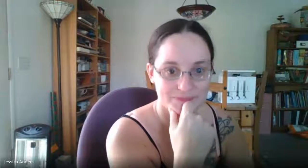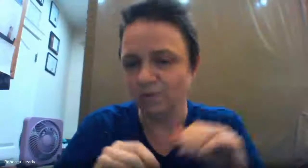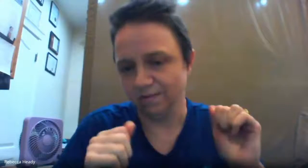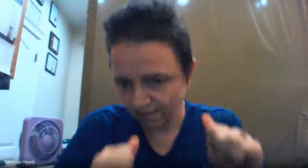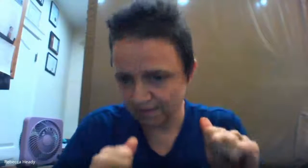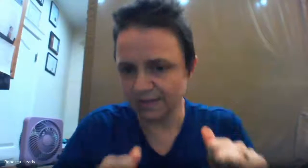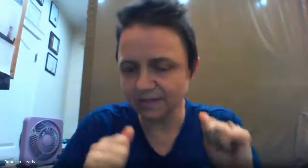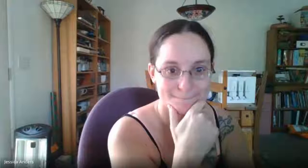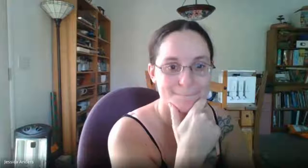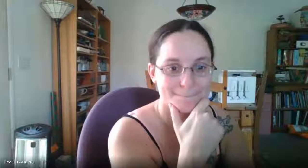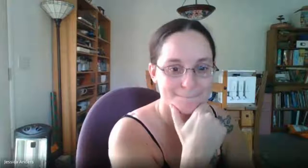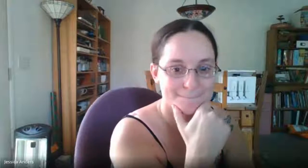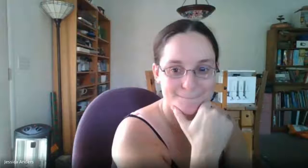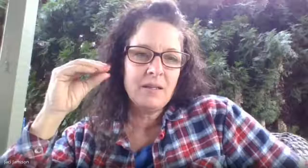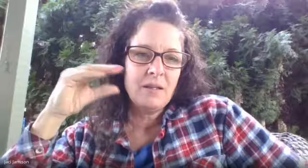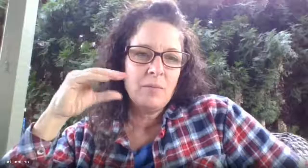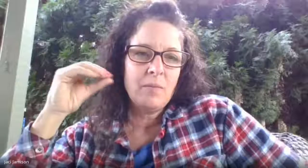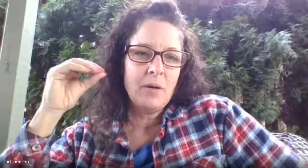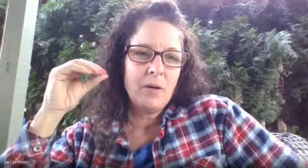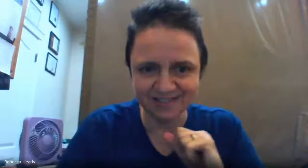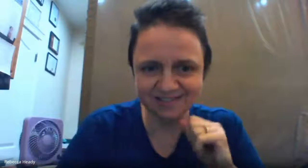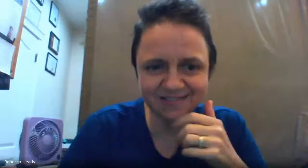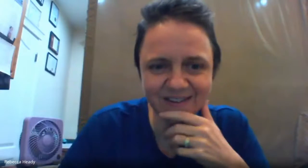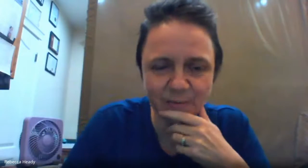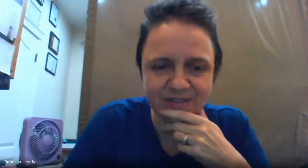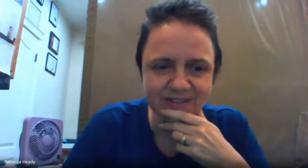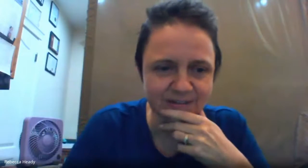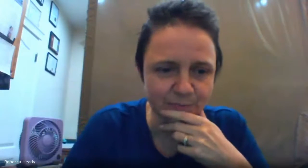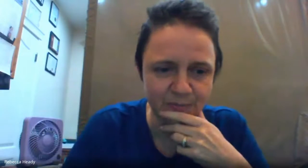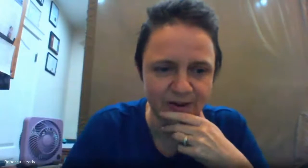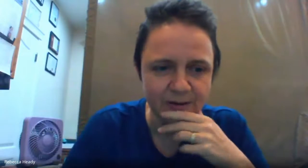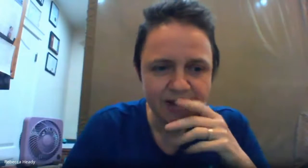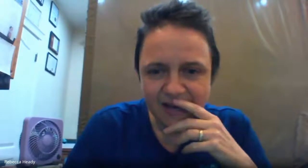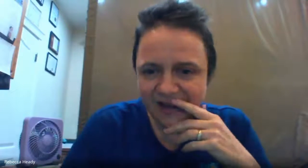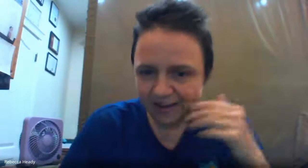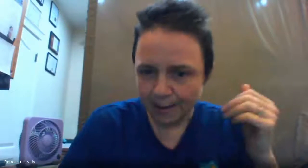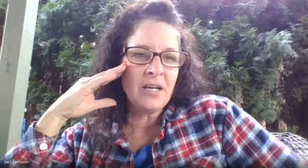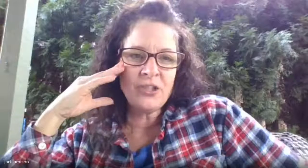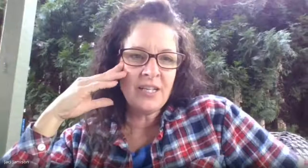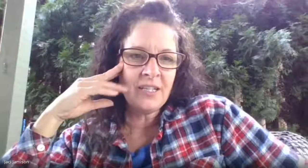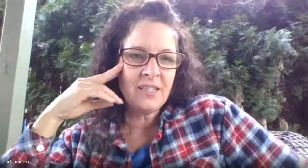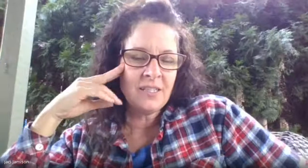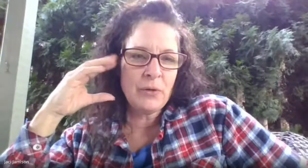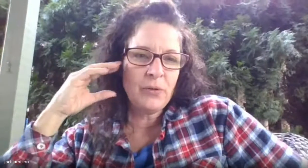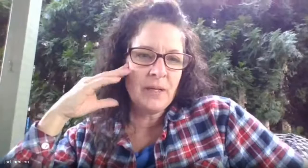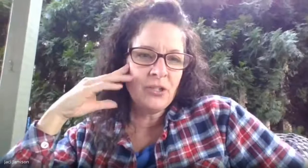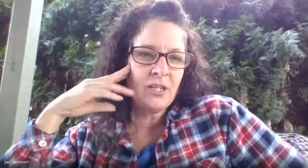Okay, cool. Yeah. That's Both good. my- I'm trying to keep track of everybody's people and, here. and not genetically, it's both by